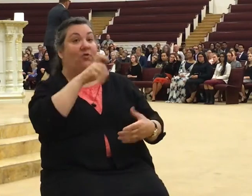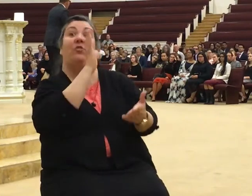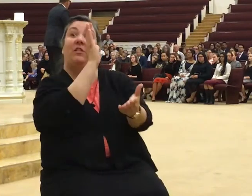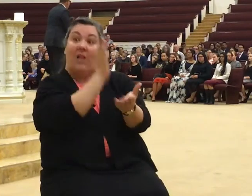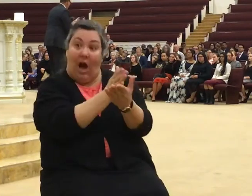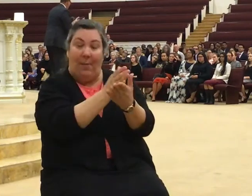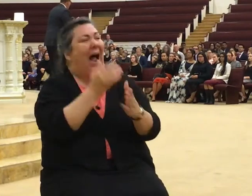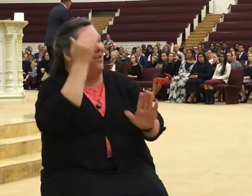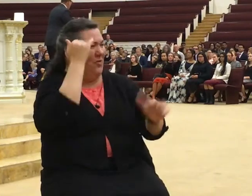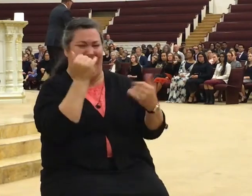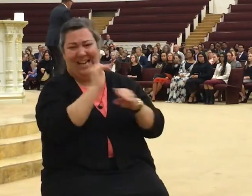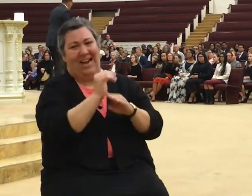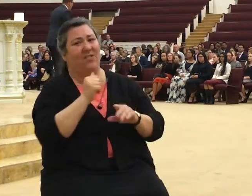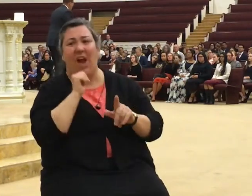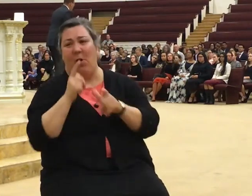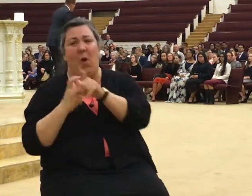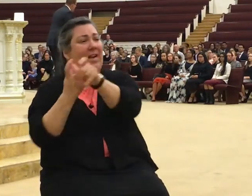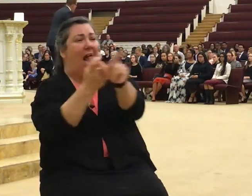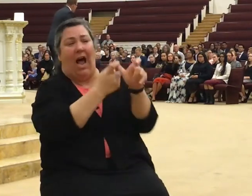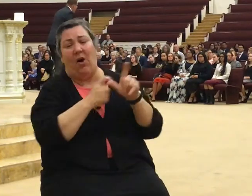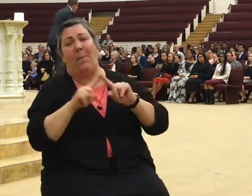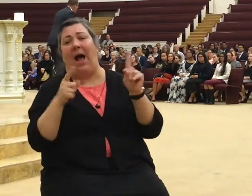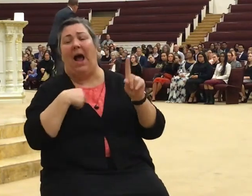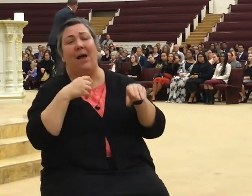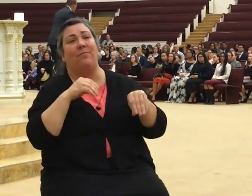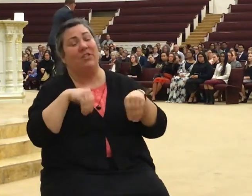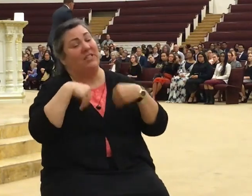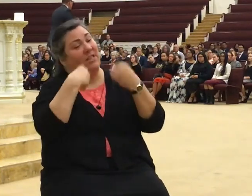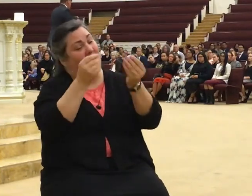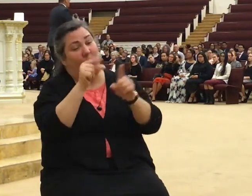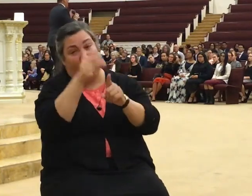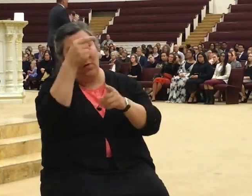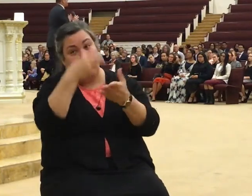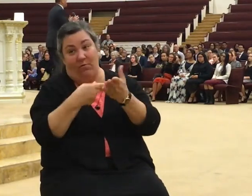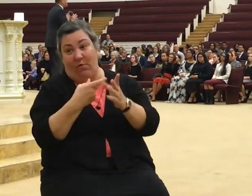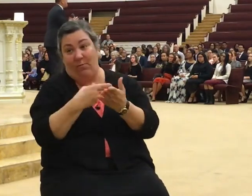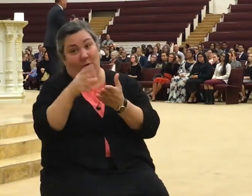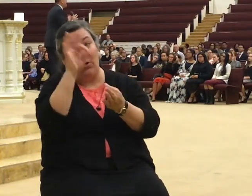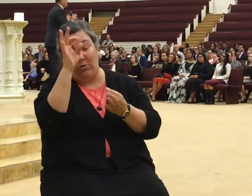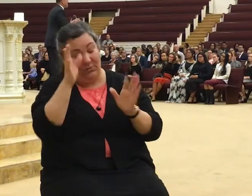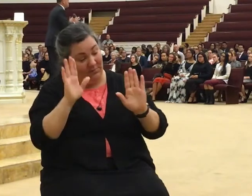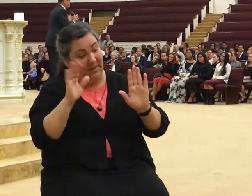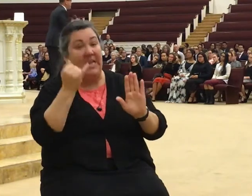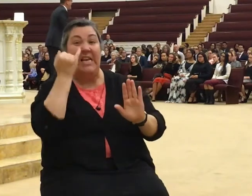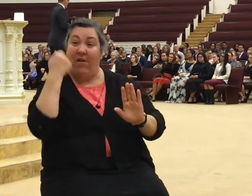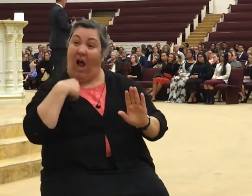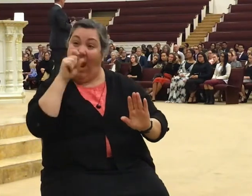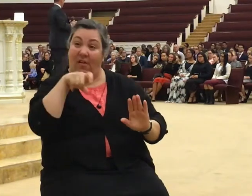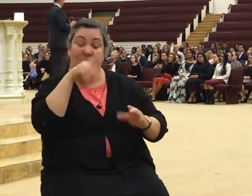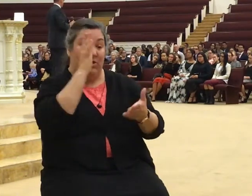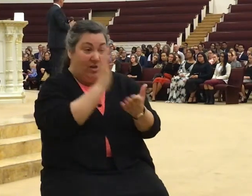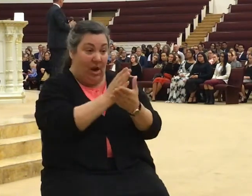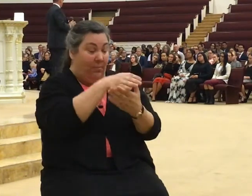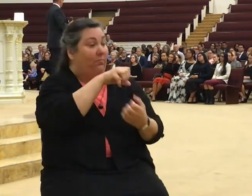we're not running out, but I'm letting you in on what I'm giving you the Holy Ghost word today. When I've got to stop and deal with